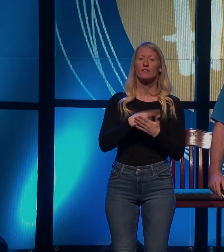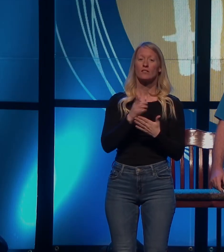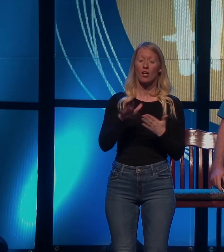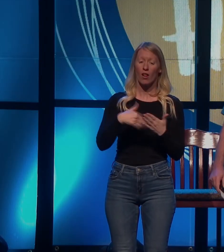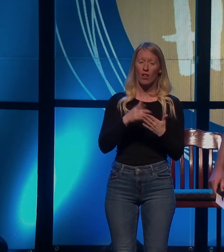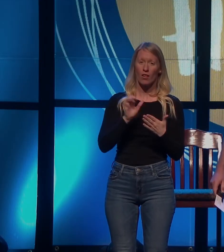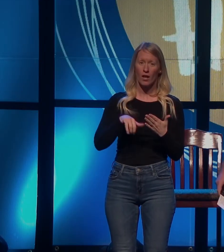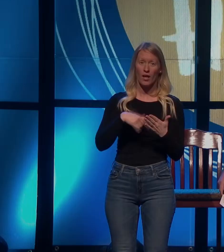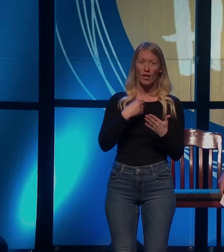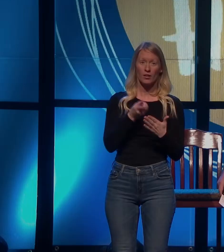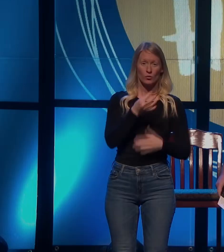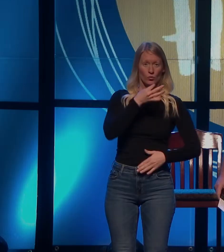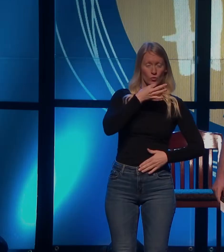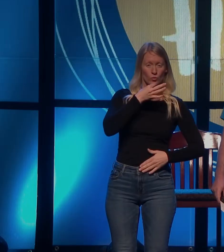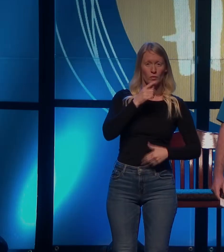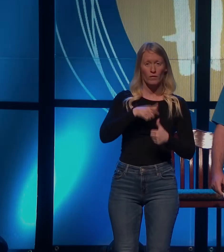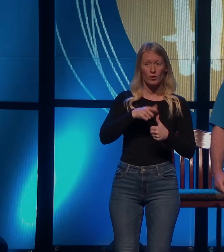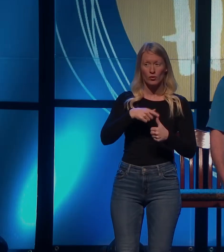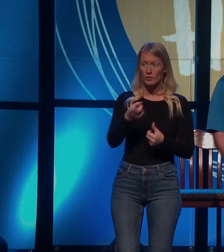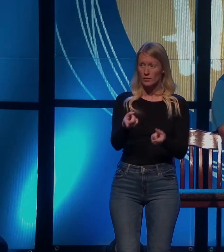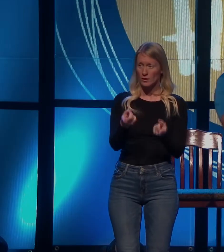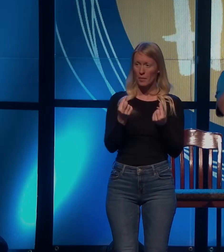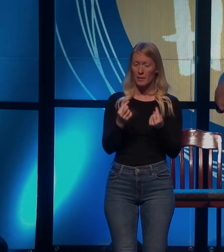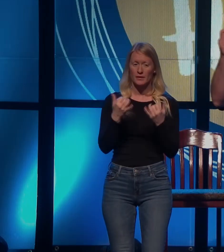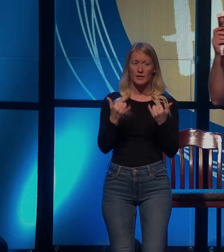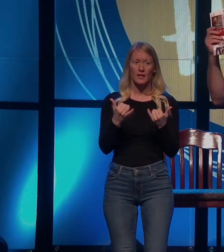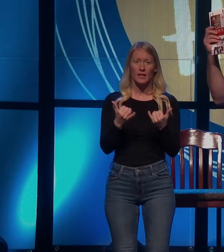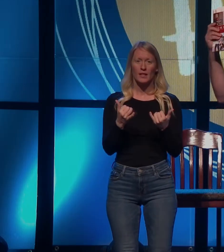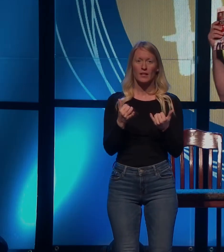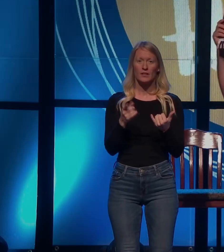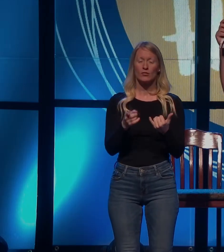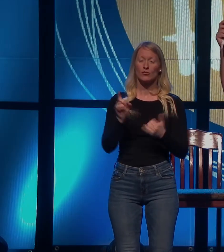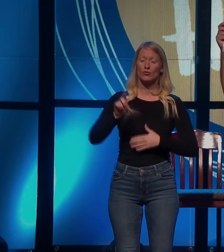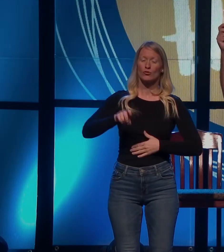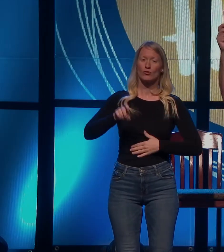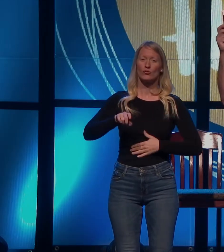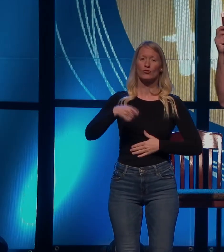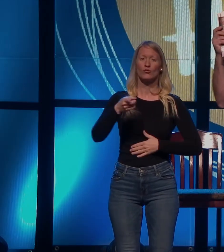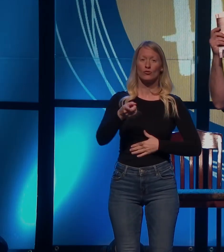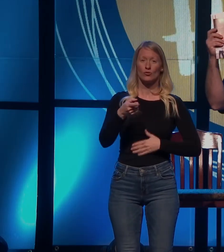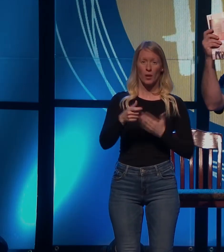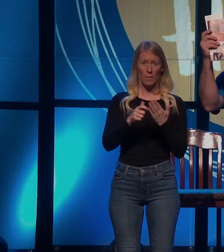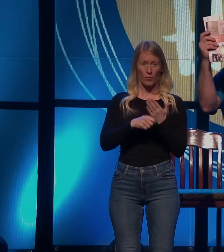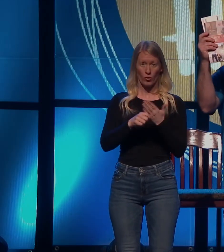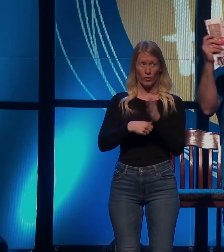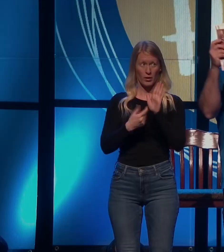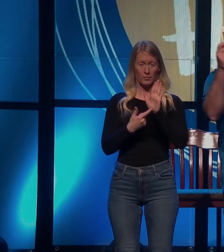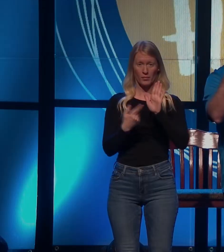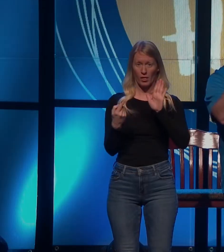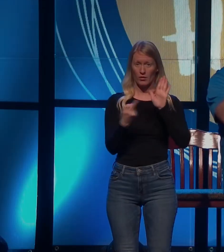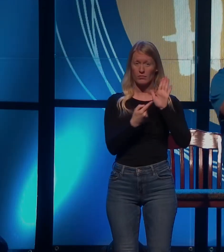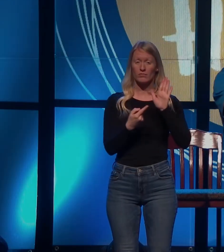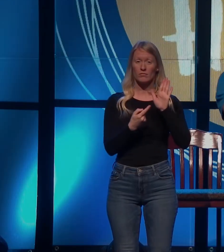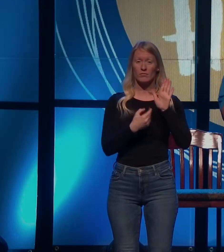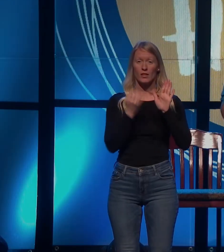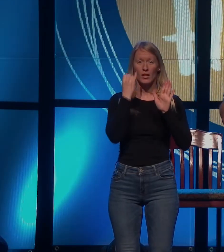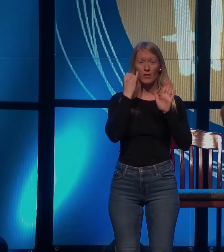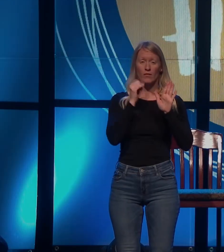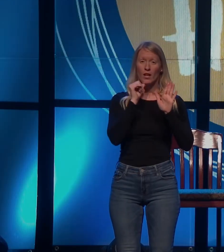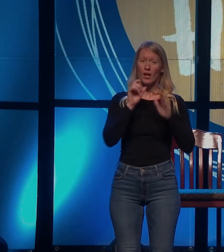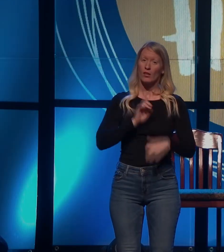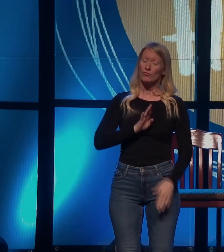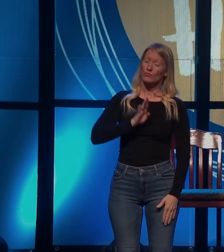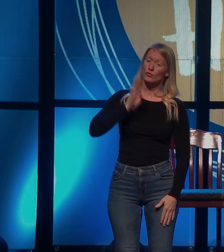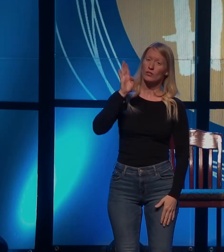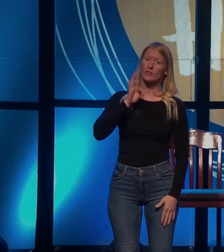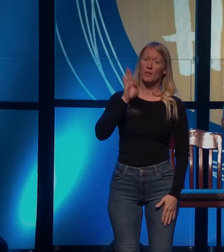but first, as you came in today, you should have received a program that looks a lot like this one. If not, simply raise your